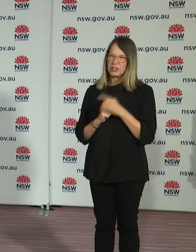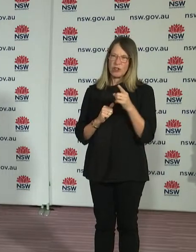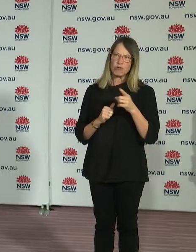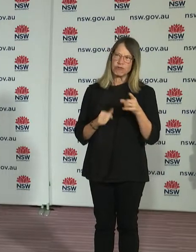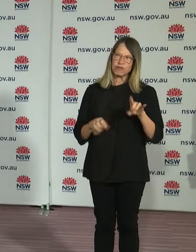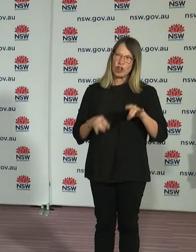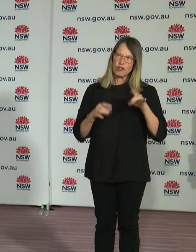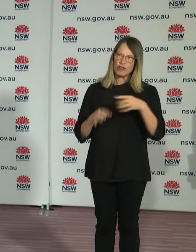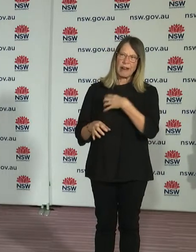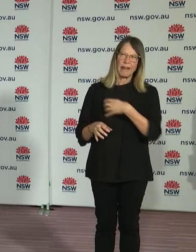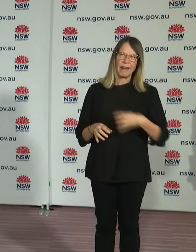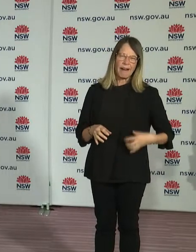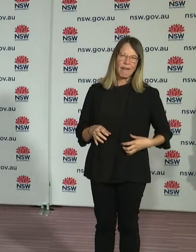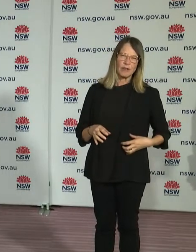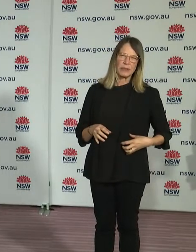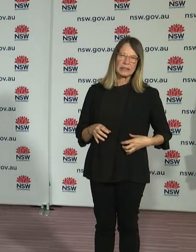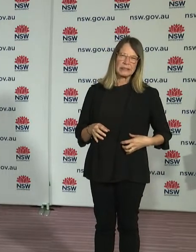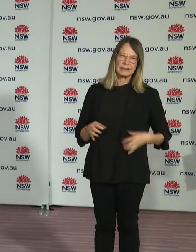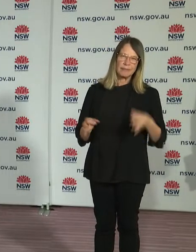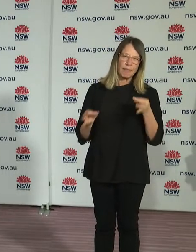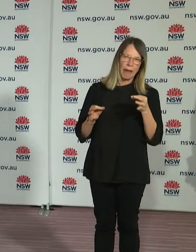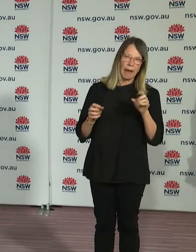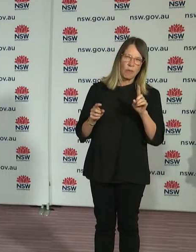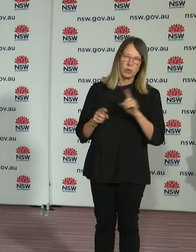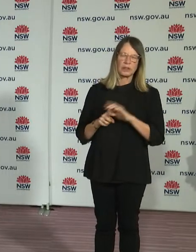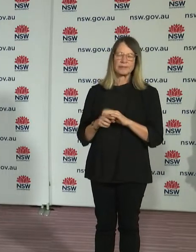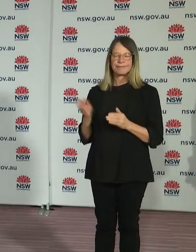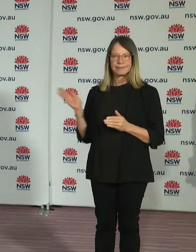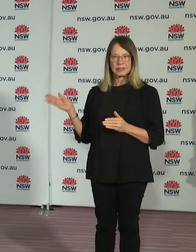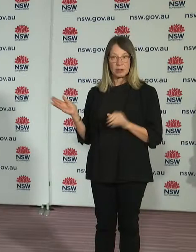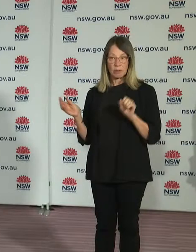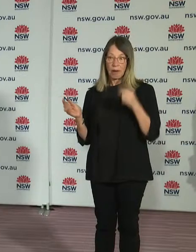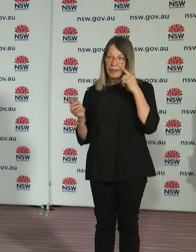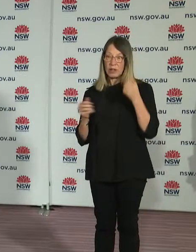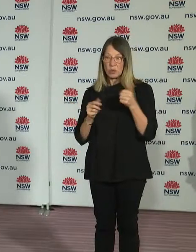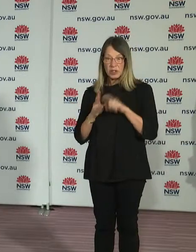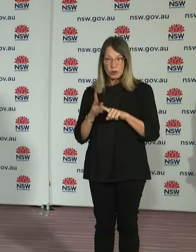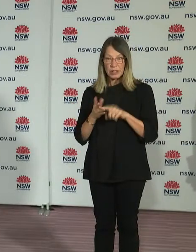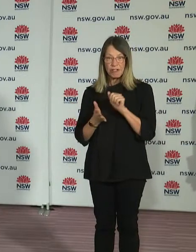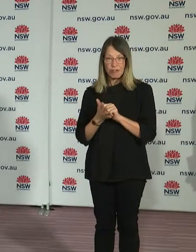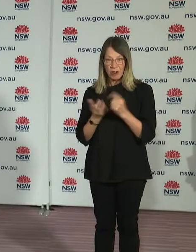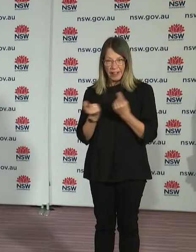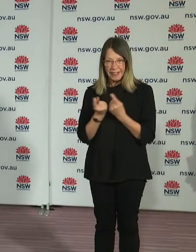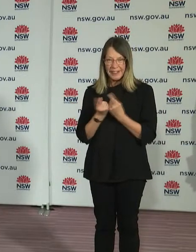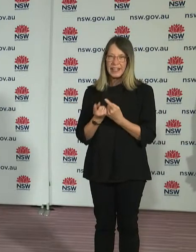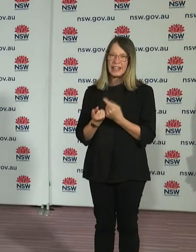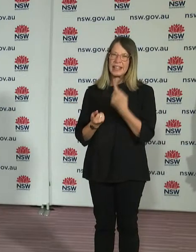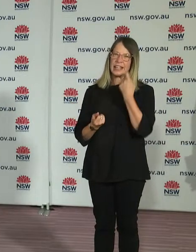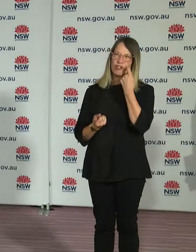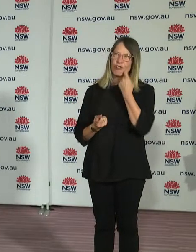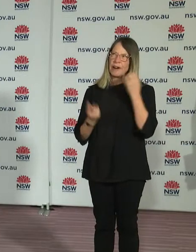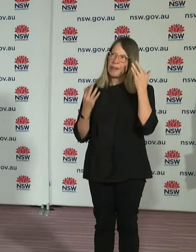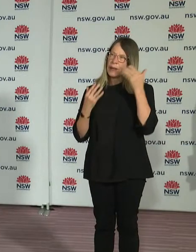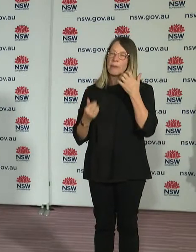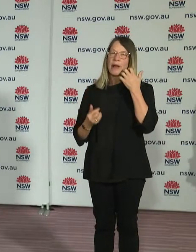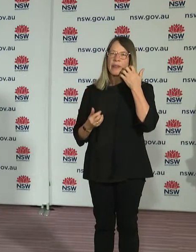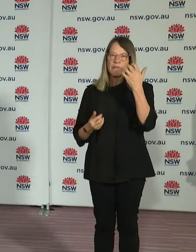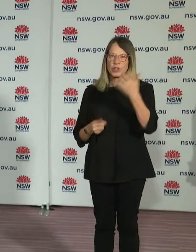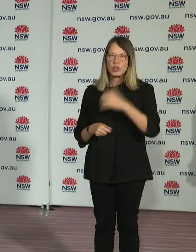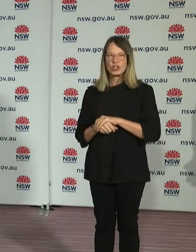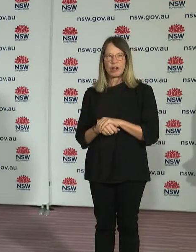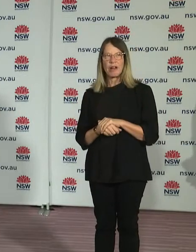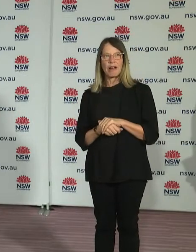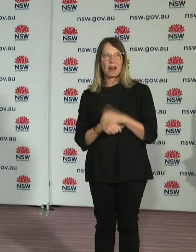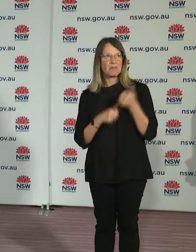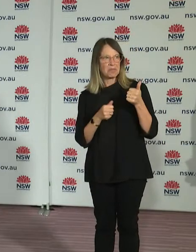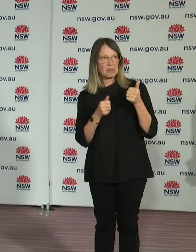New South Wales a primary place for investment. This is all about doing the right thing, but also all about growing jobs into the future, and we've been very open